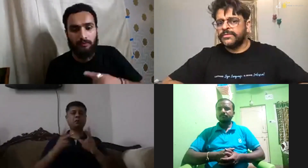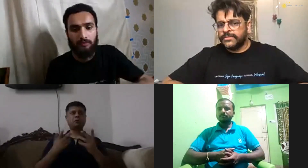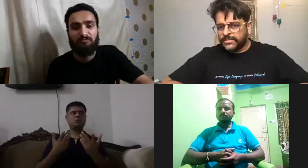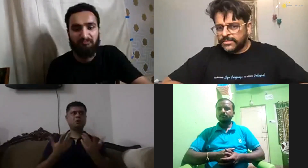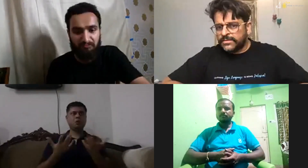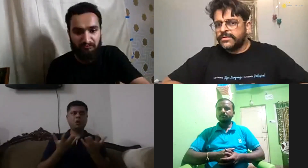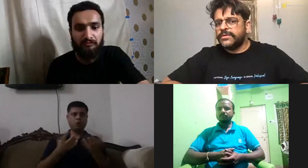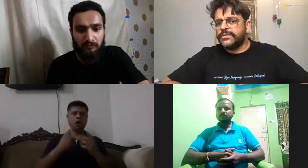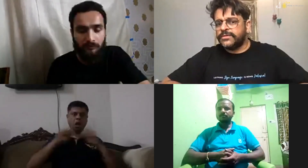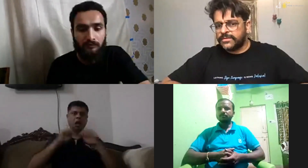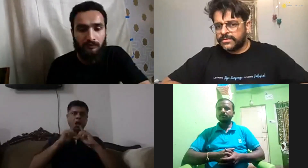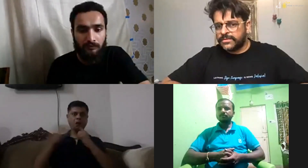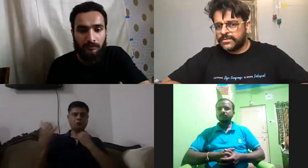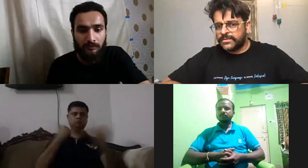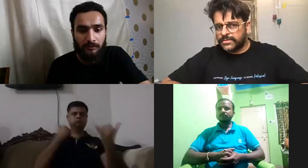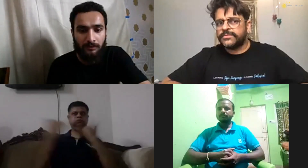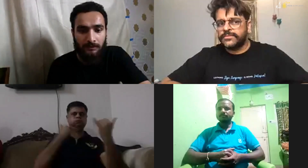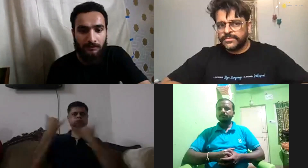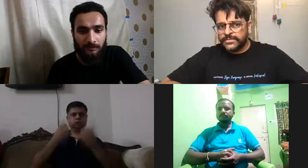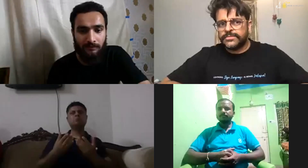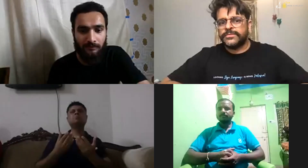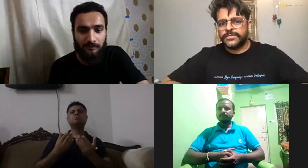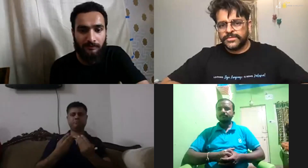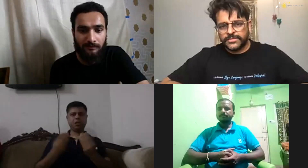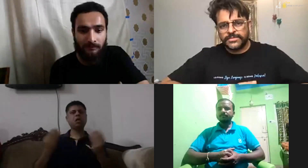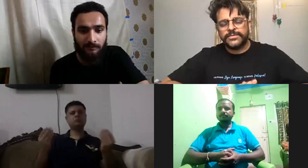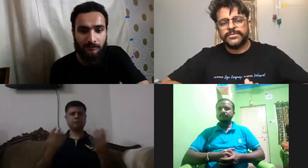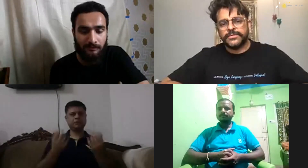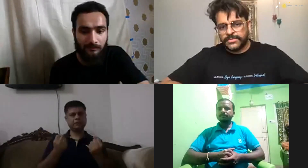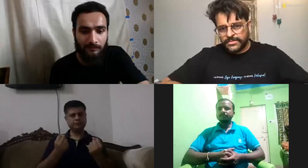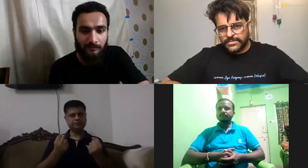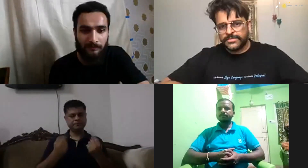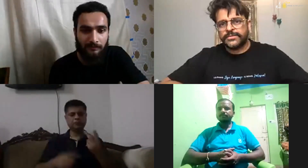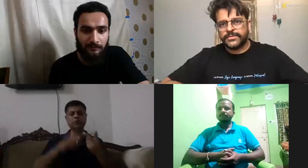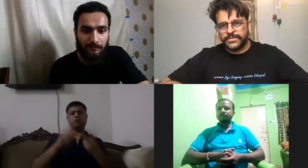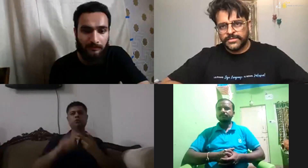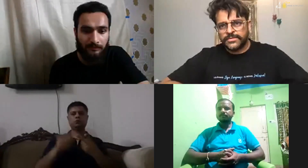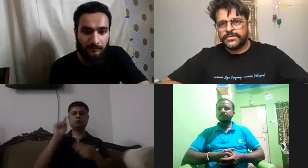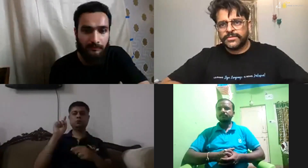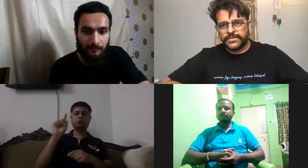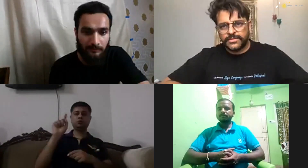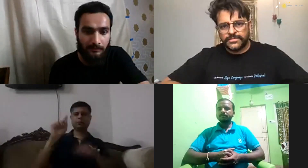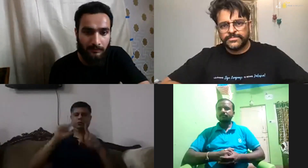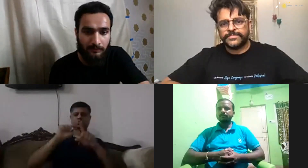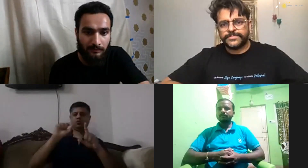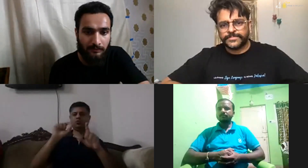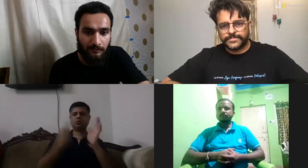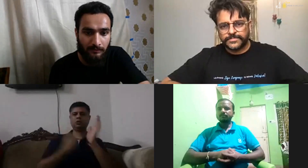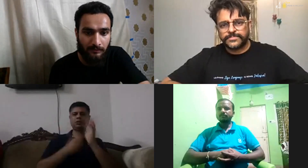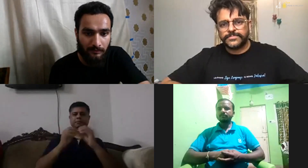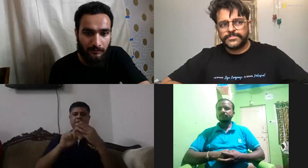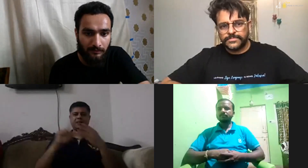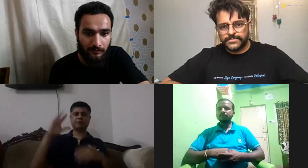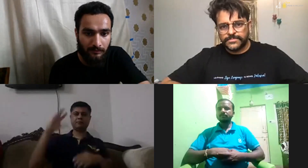very important. Is something that they really wanted, and there were so many calls around this topic. And the second